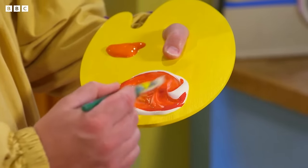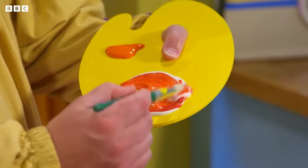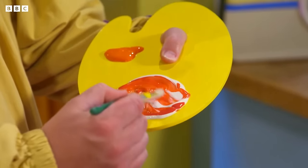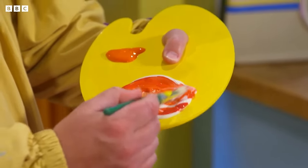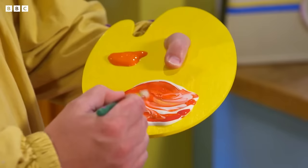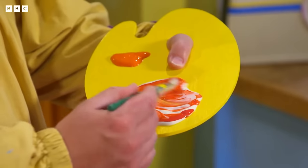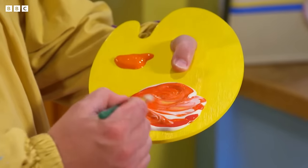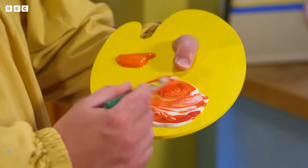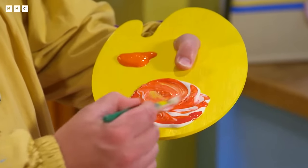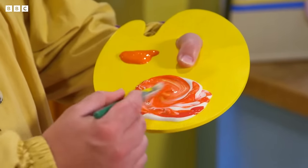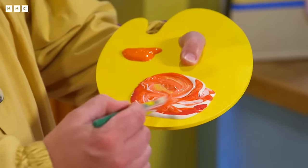Wow! Woohoo!